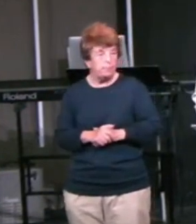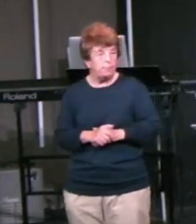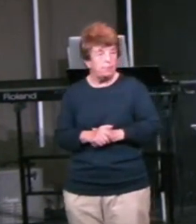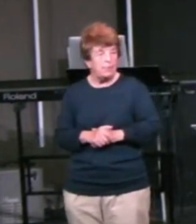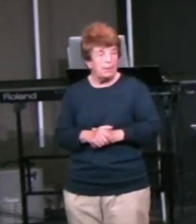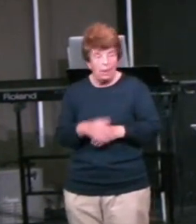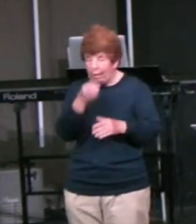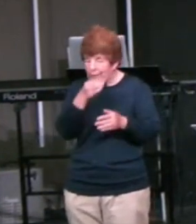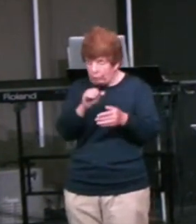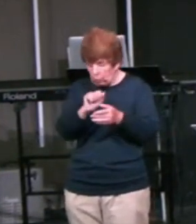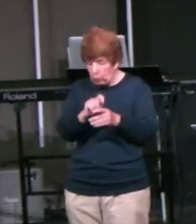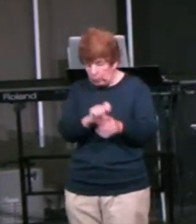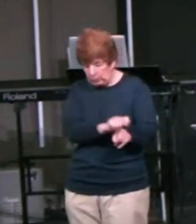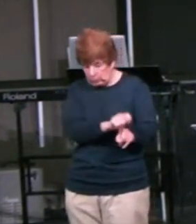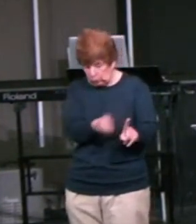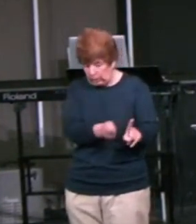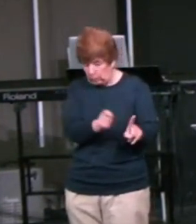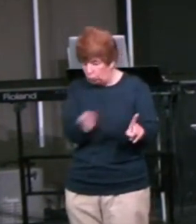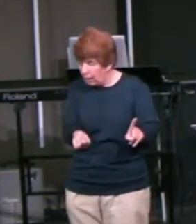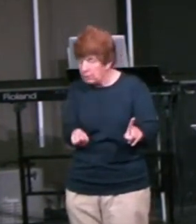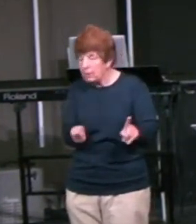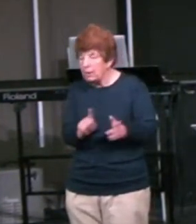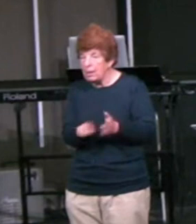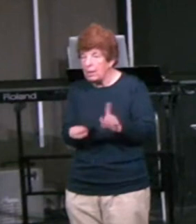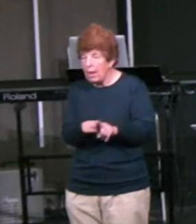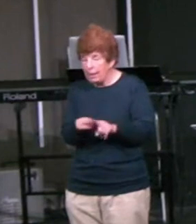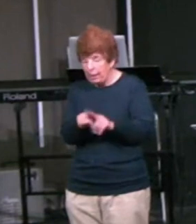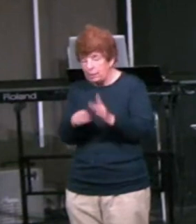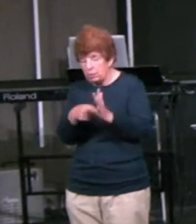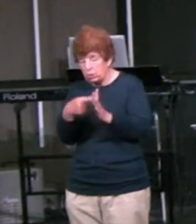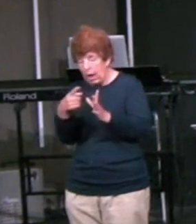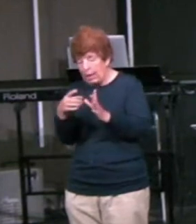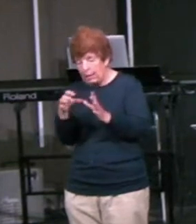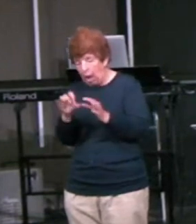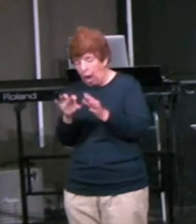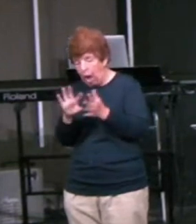couple of generations later, there's the man Jacob.